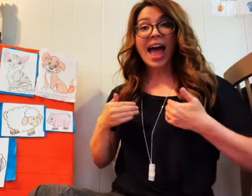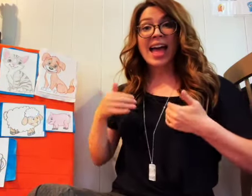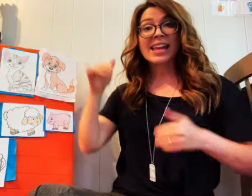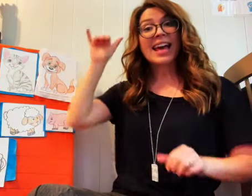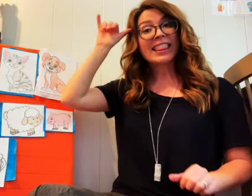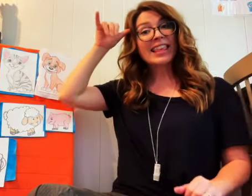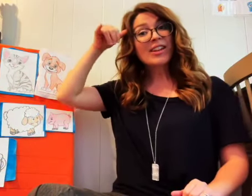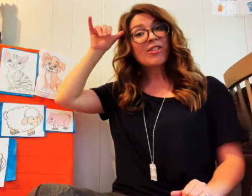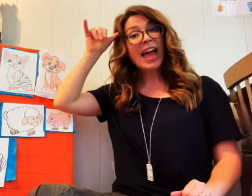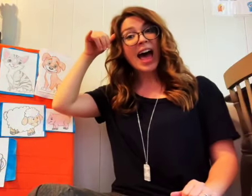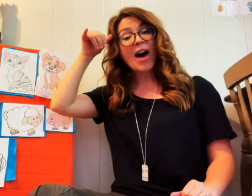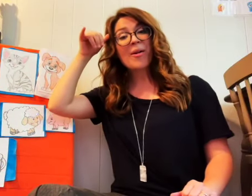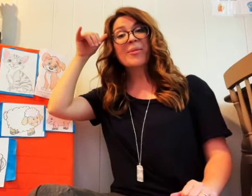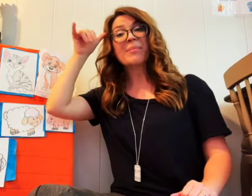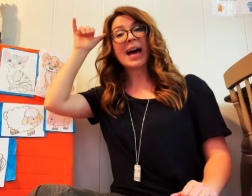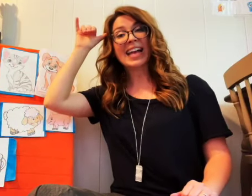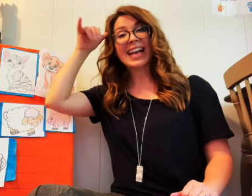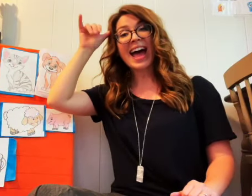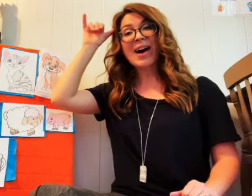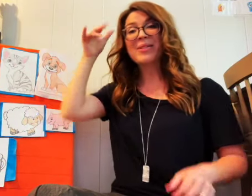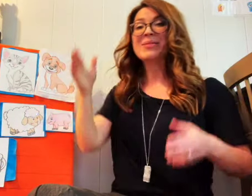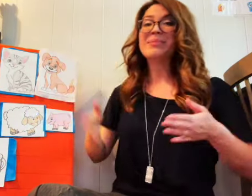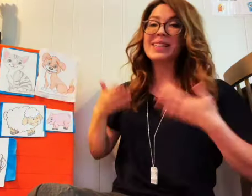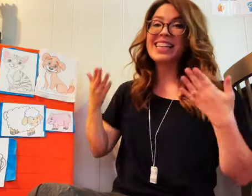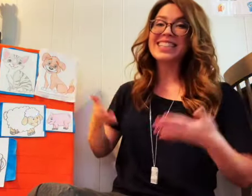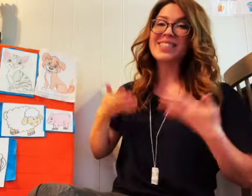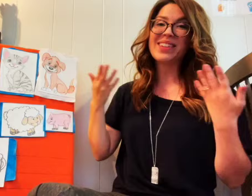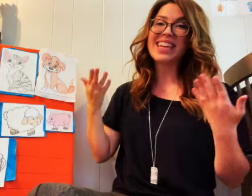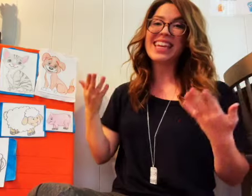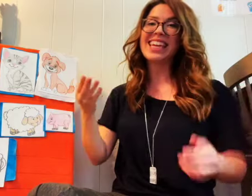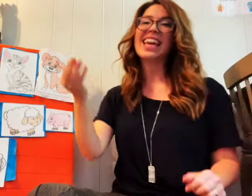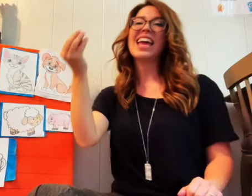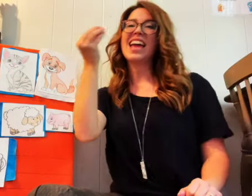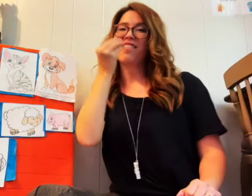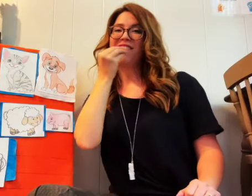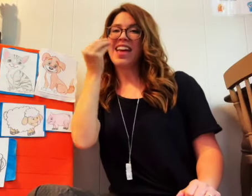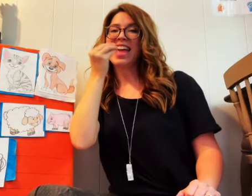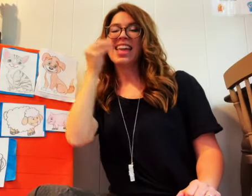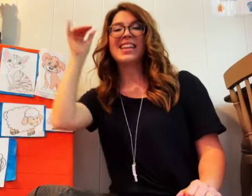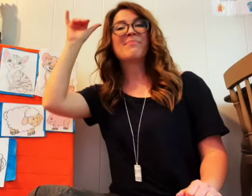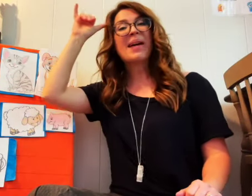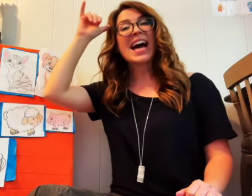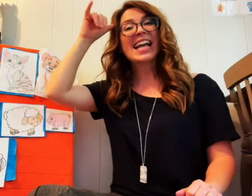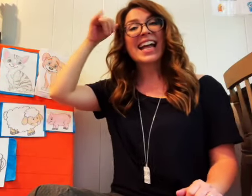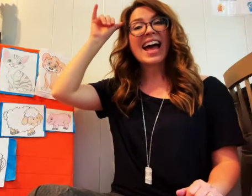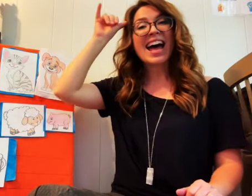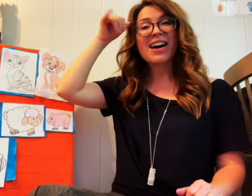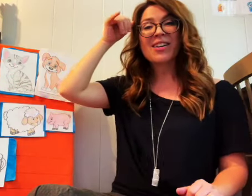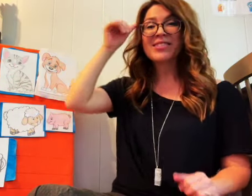Had a little cow, my cow pleased me. Fed my cow